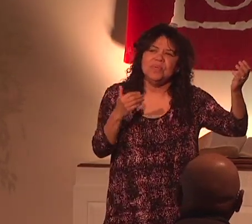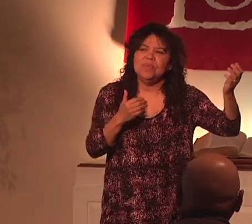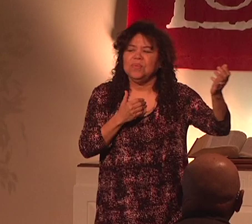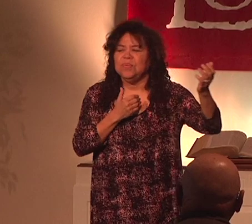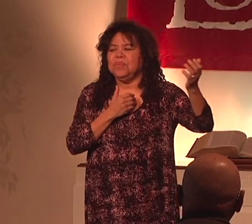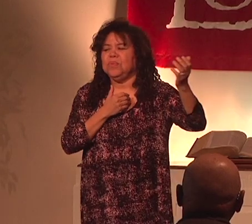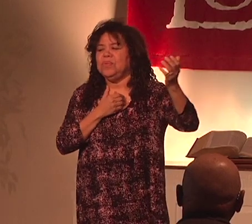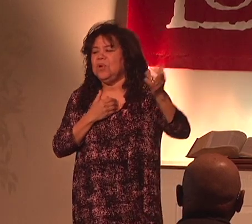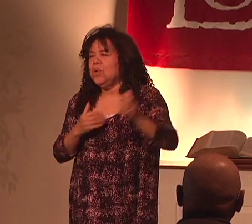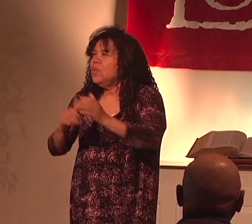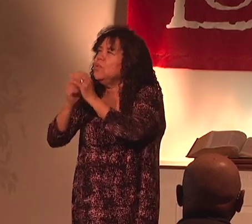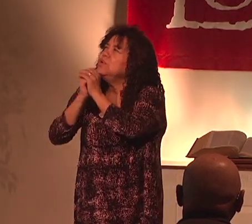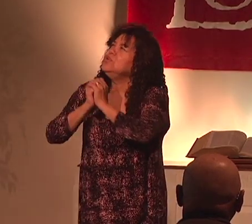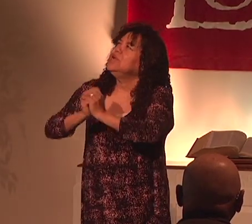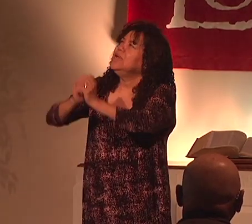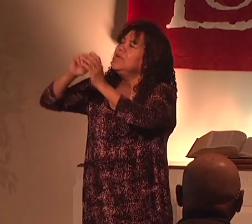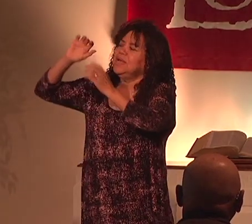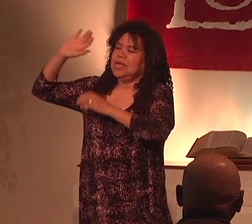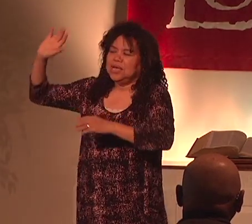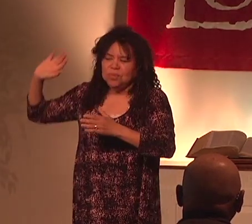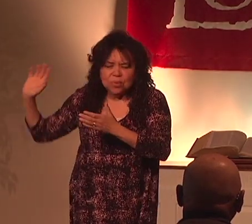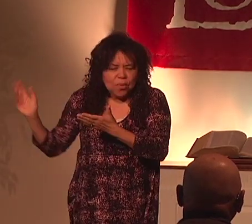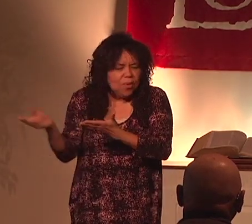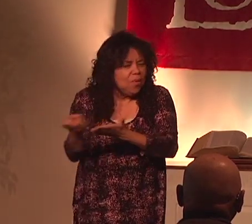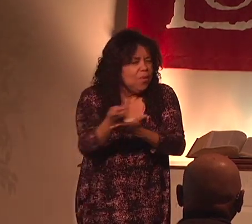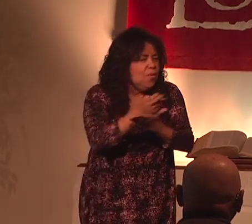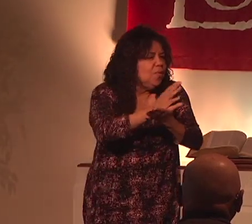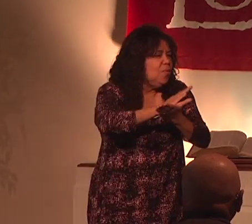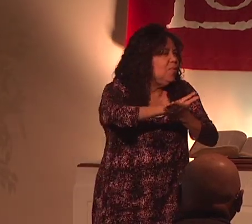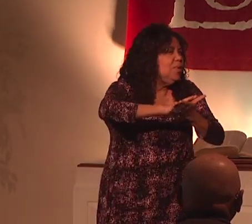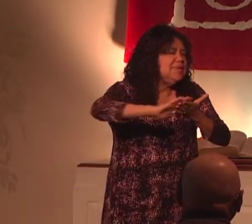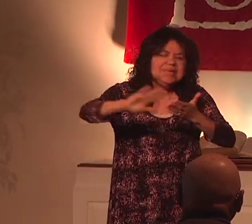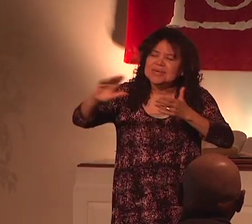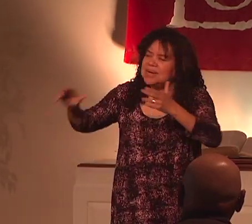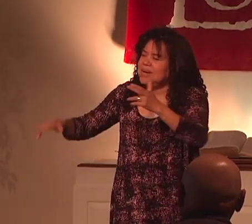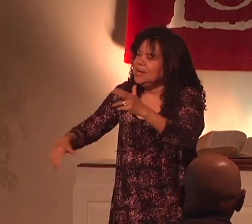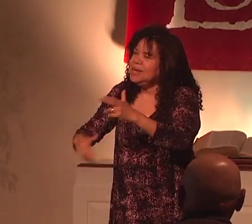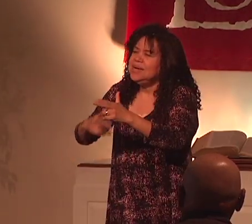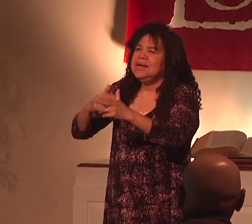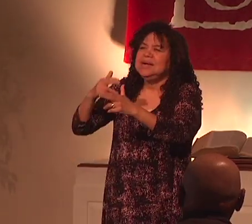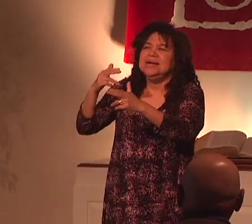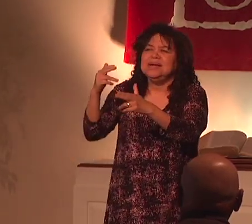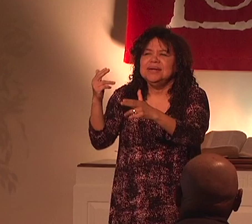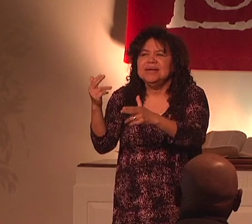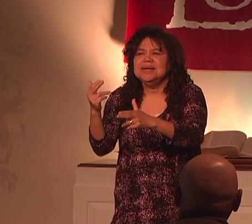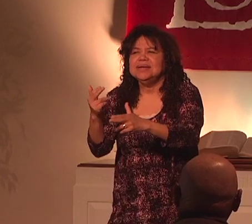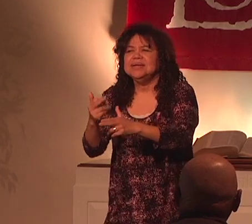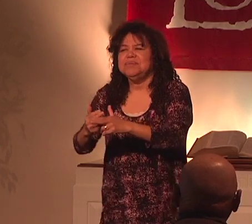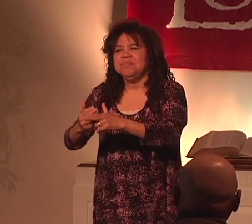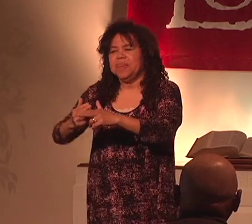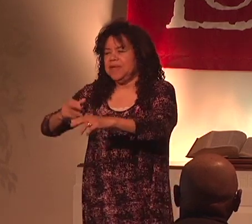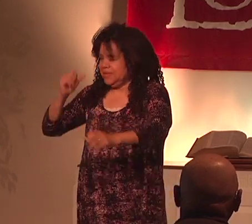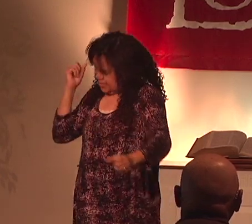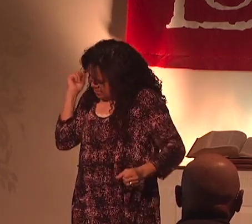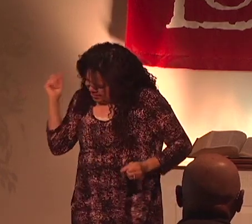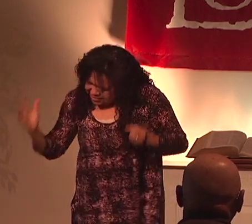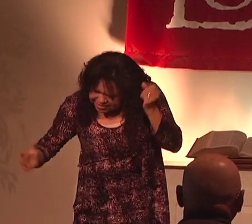Worship his holy name. Sing like